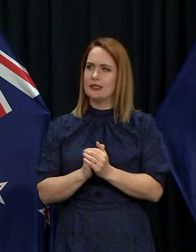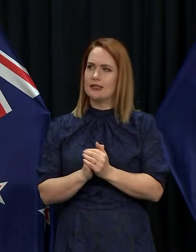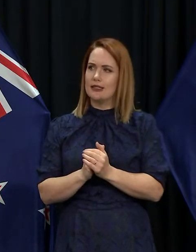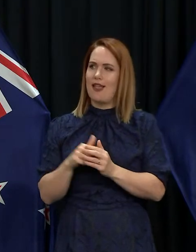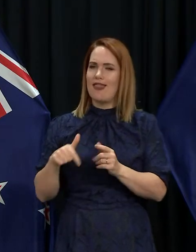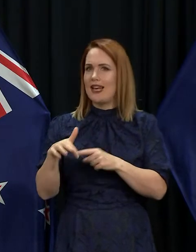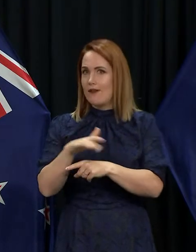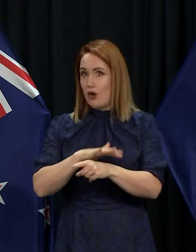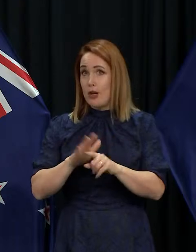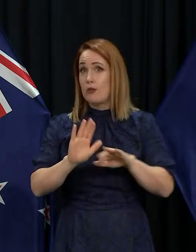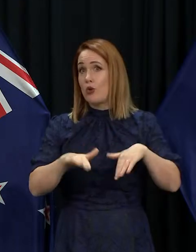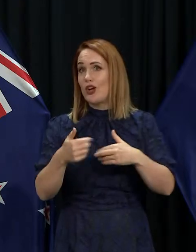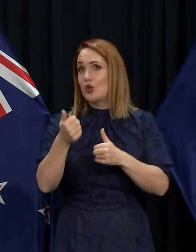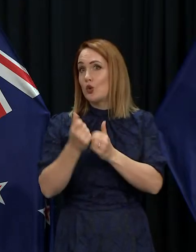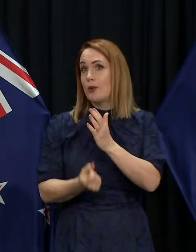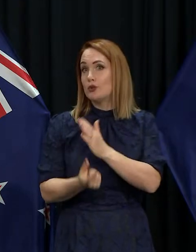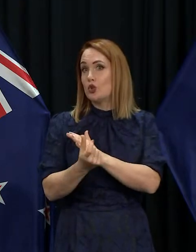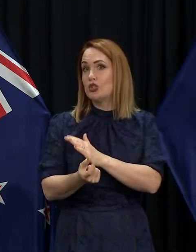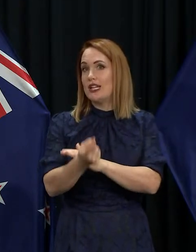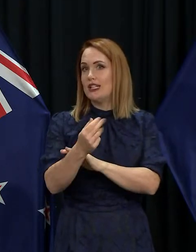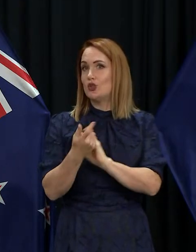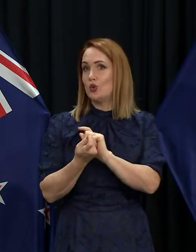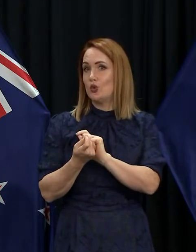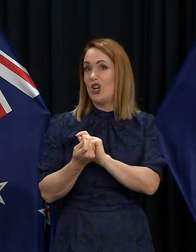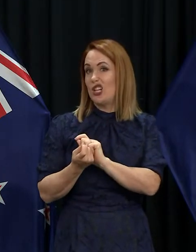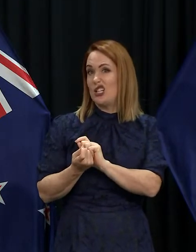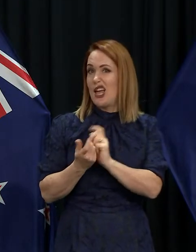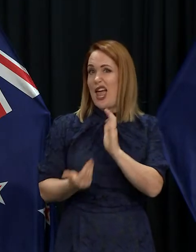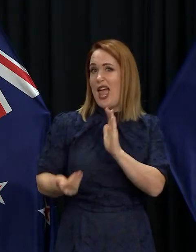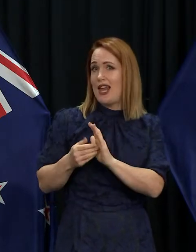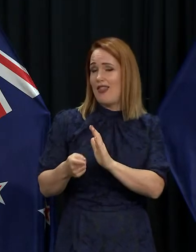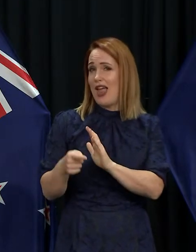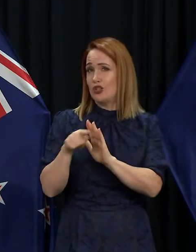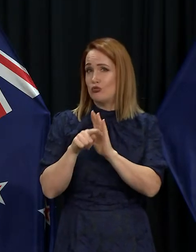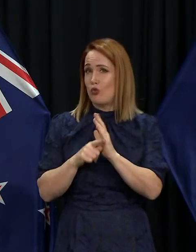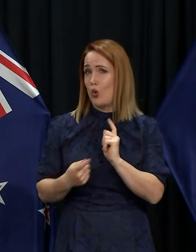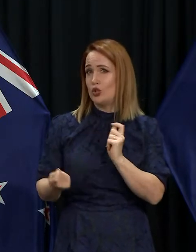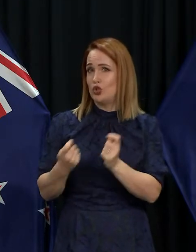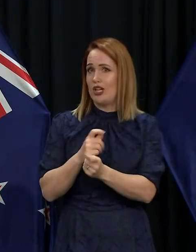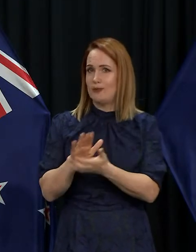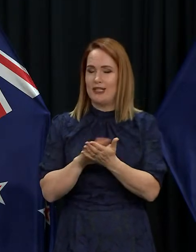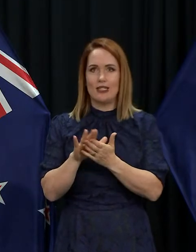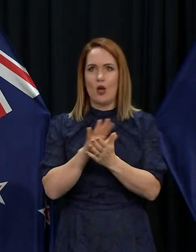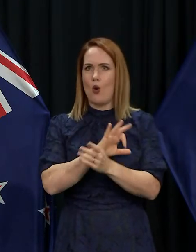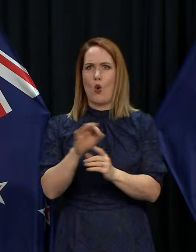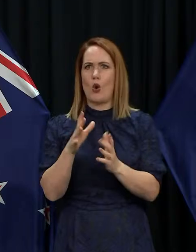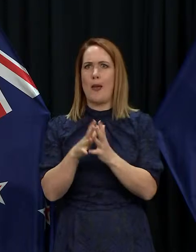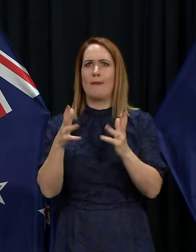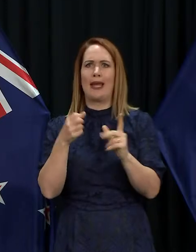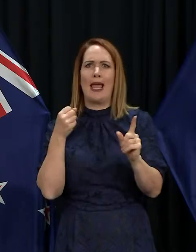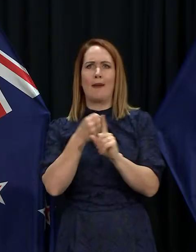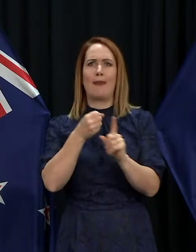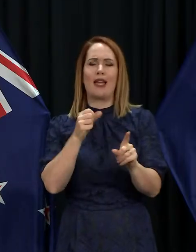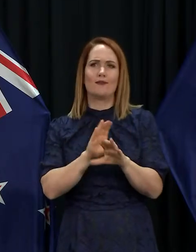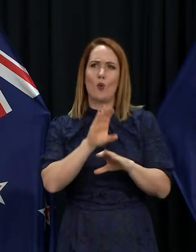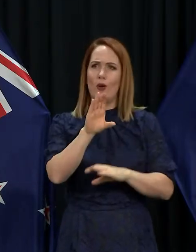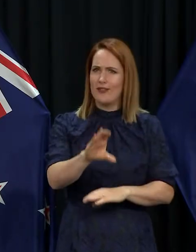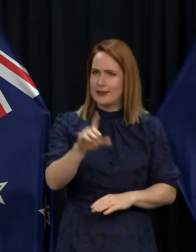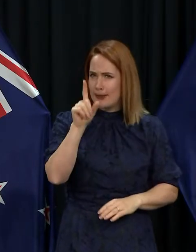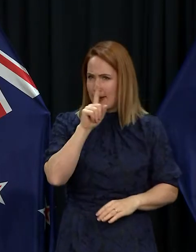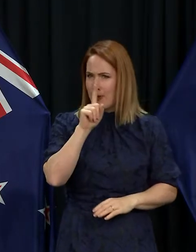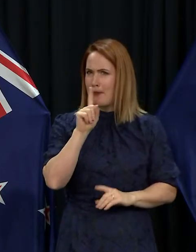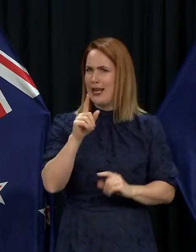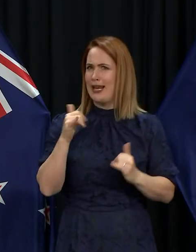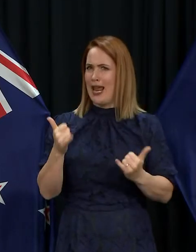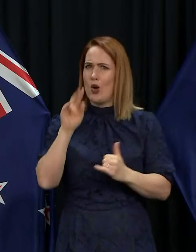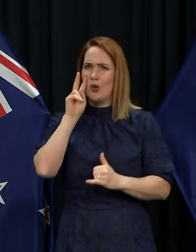a good opportunity to ease the rule change in, you know, because it wouldn't come in and hit investors super hard straight up. But now we are seeing